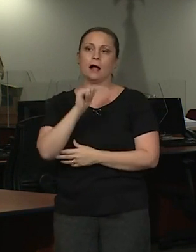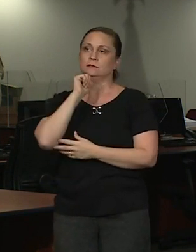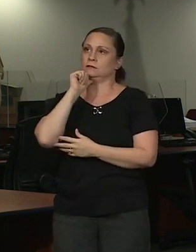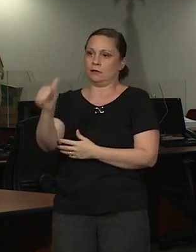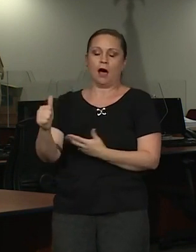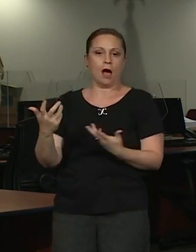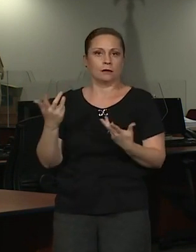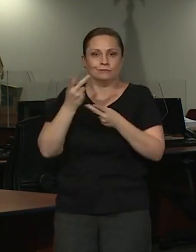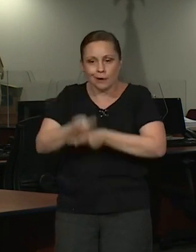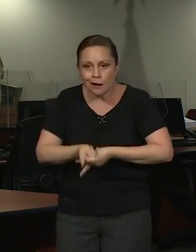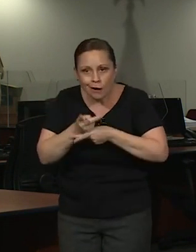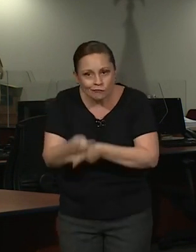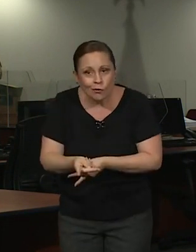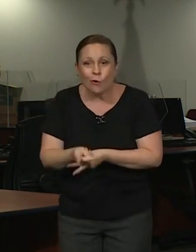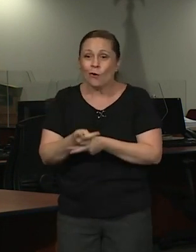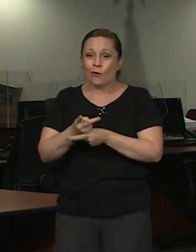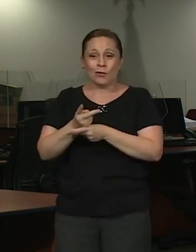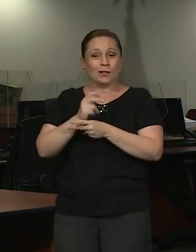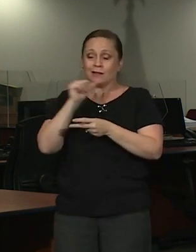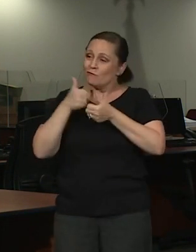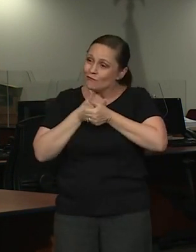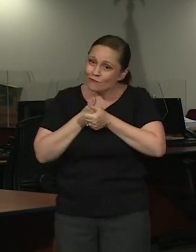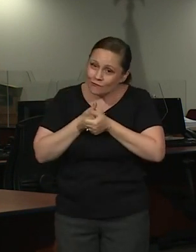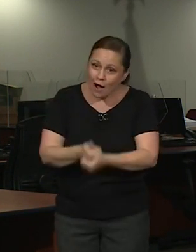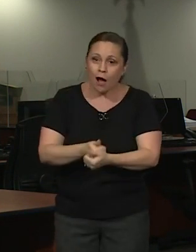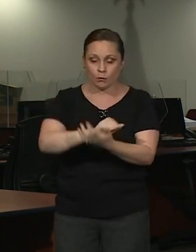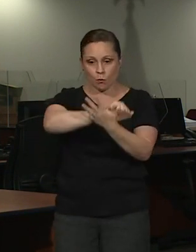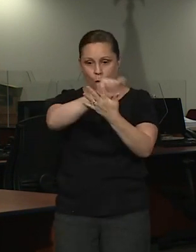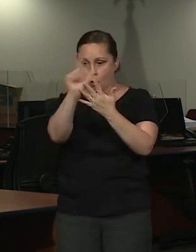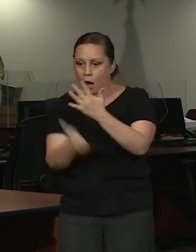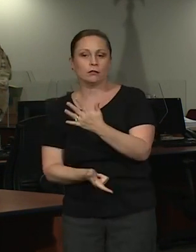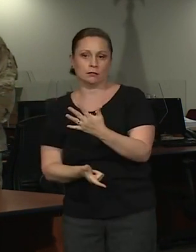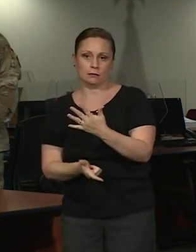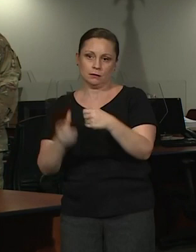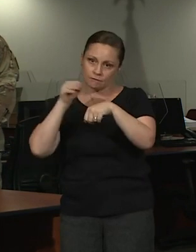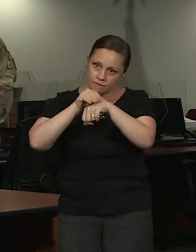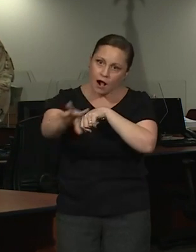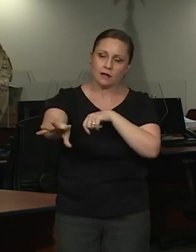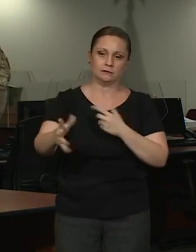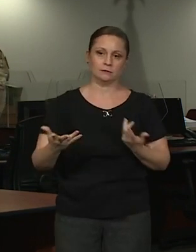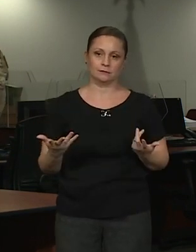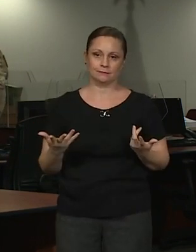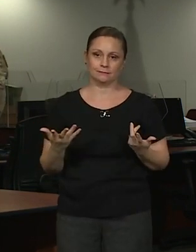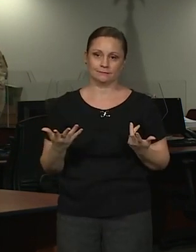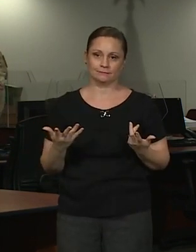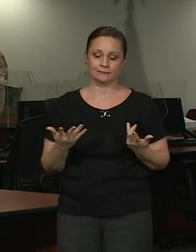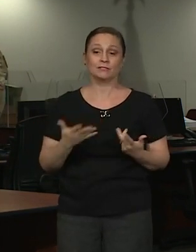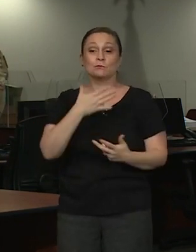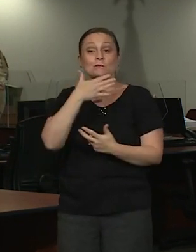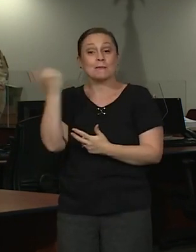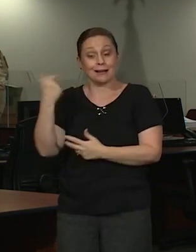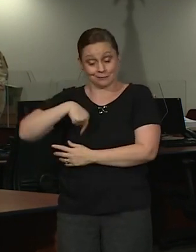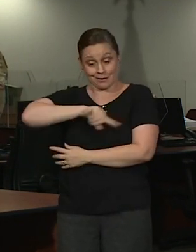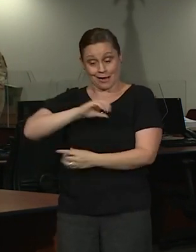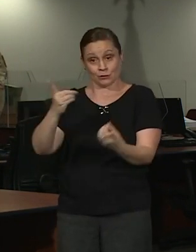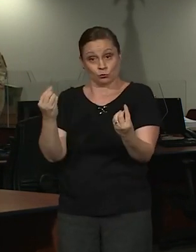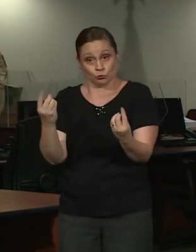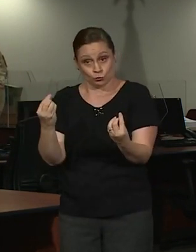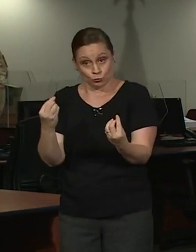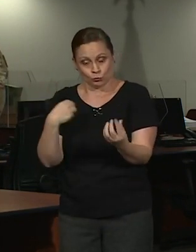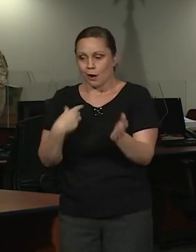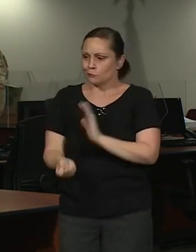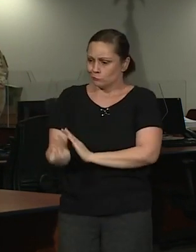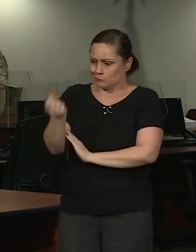doing any or all of the things that they've been advised to do. So the best thing for us to do is understand we have a